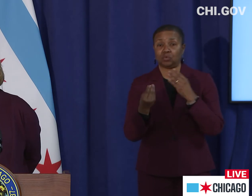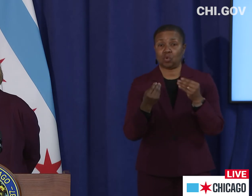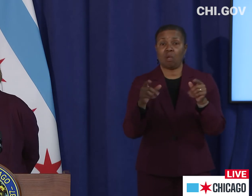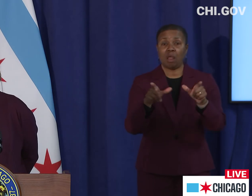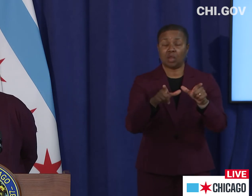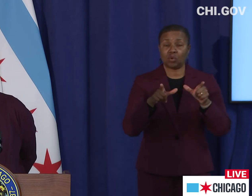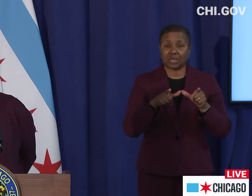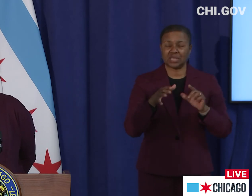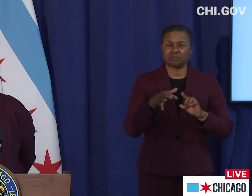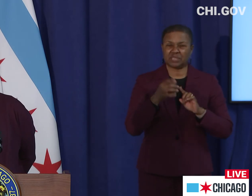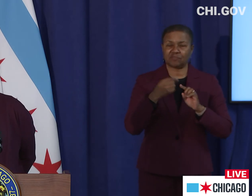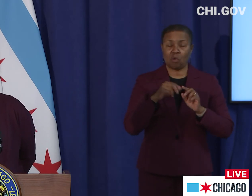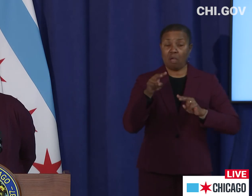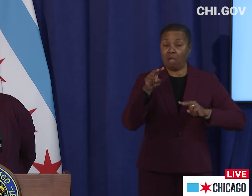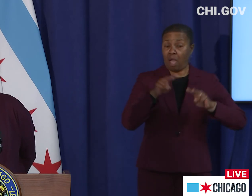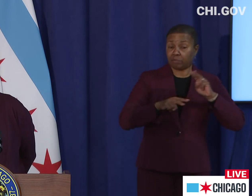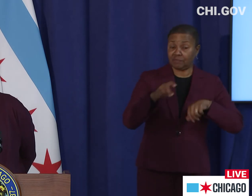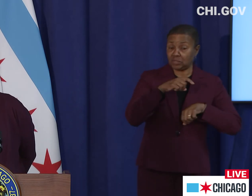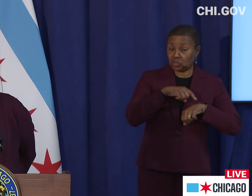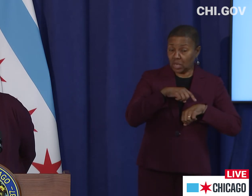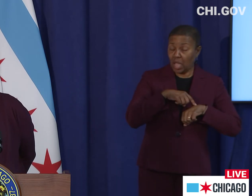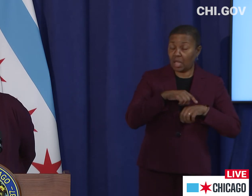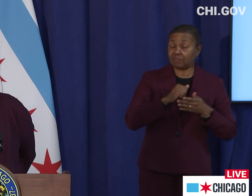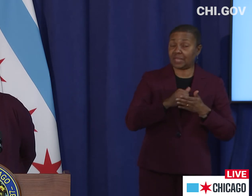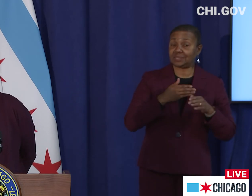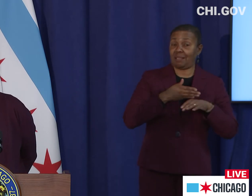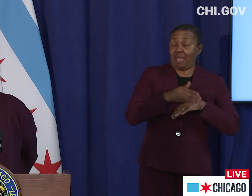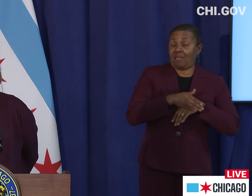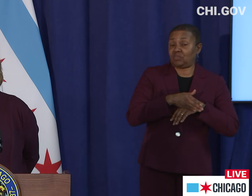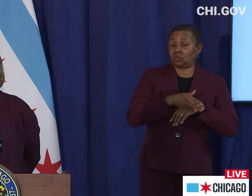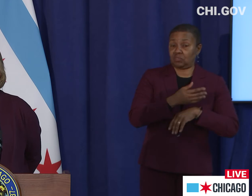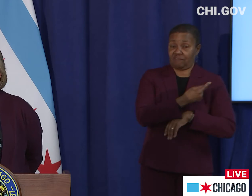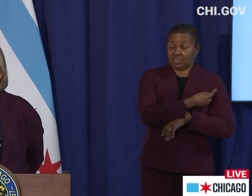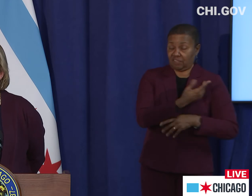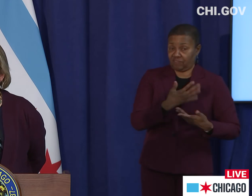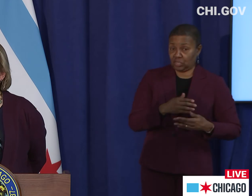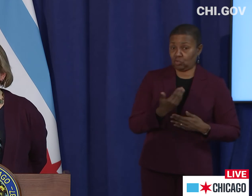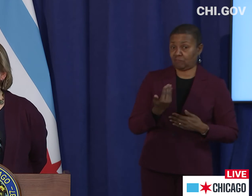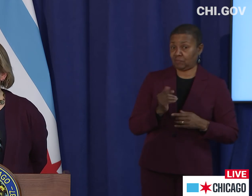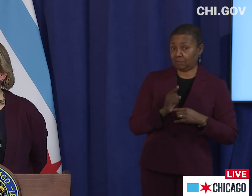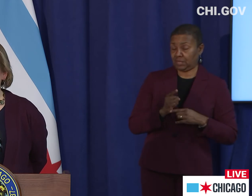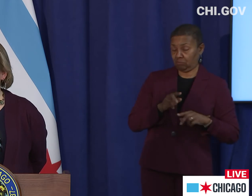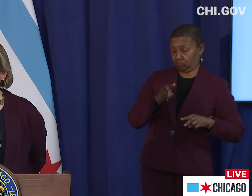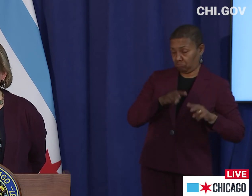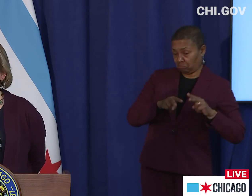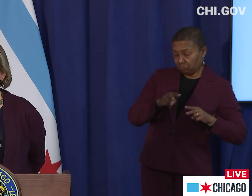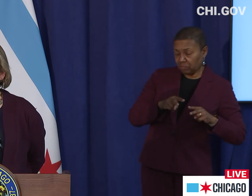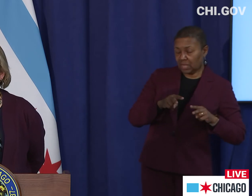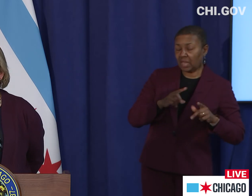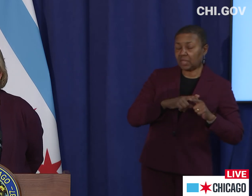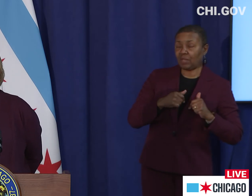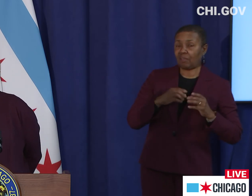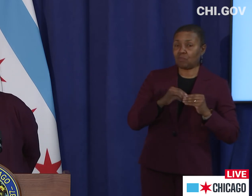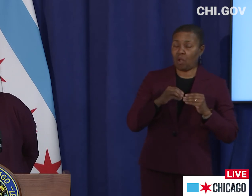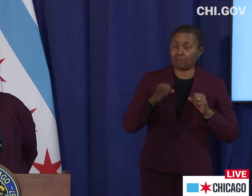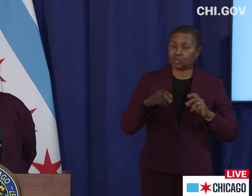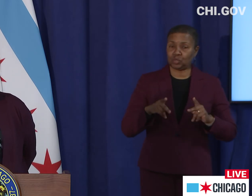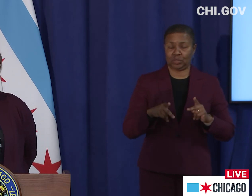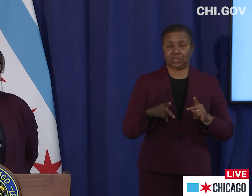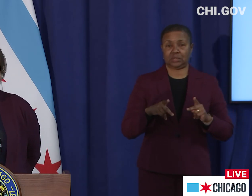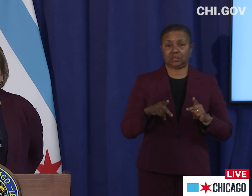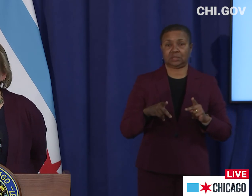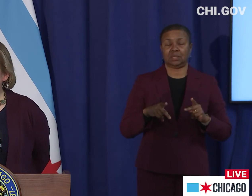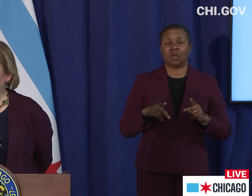locations, particularly for that observation time that comes after people get their vaccine, that we'll have many more opportunities like that.